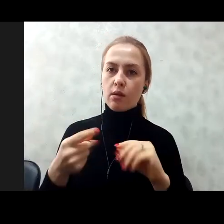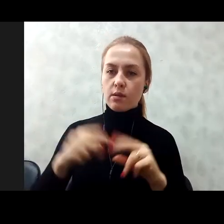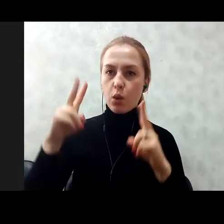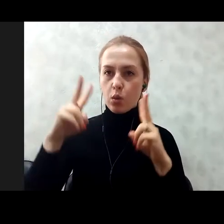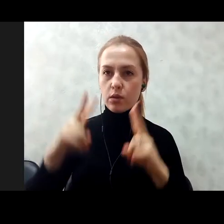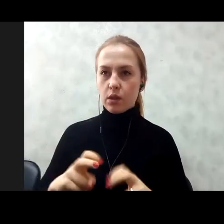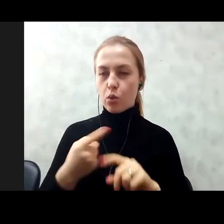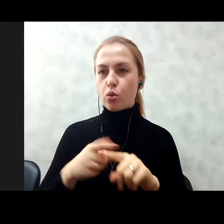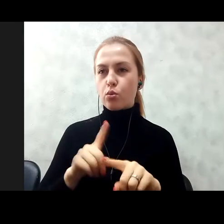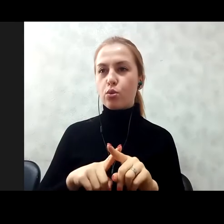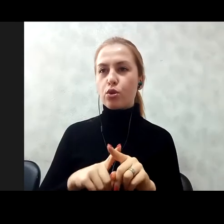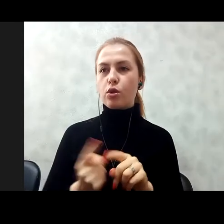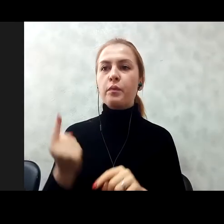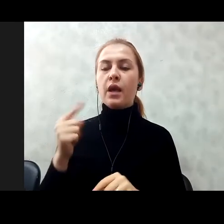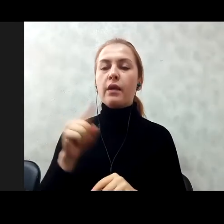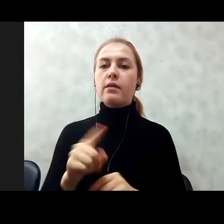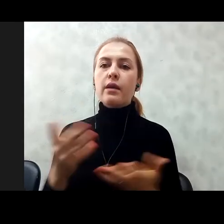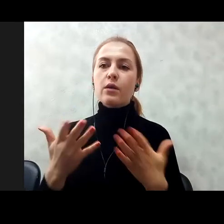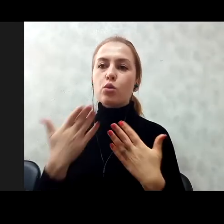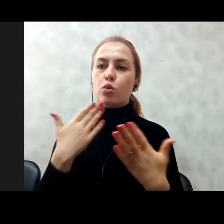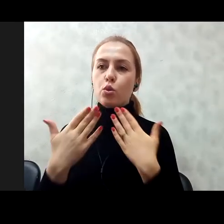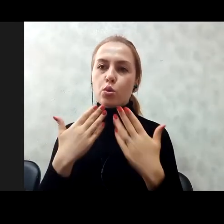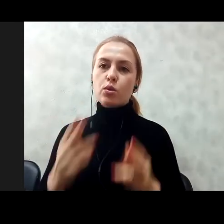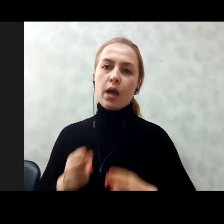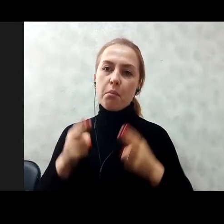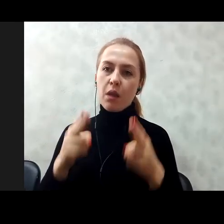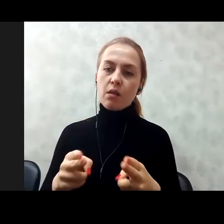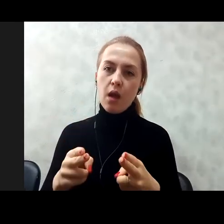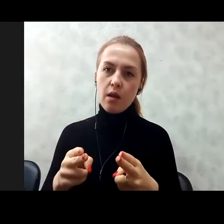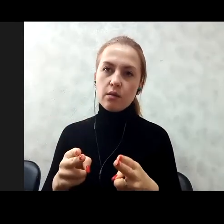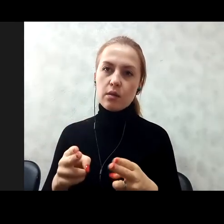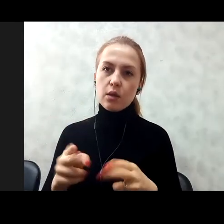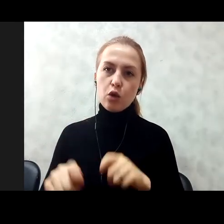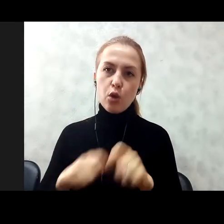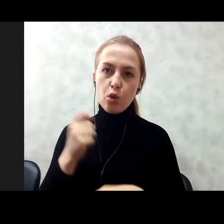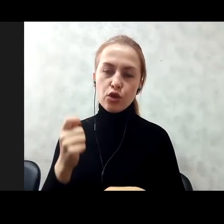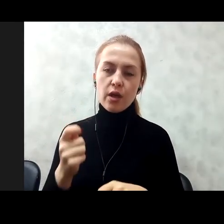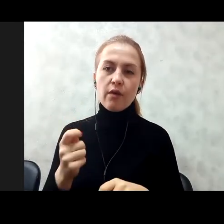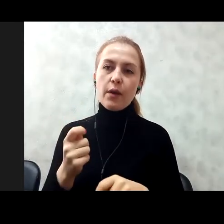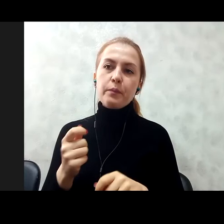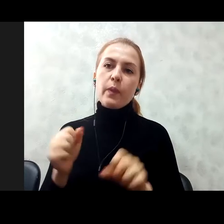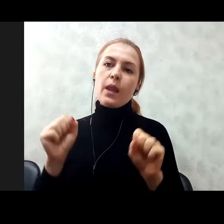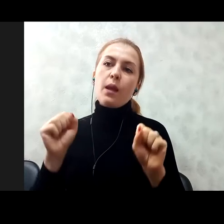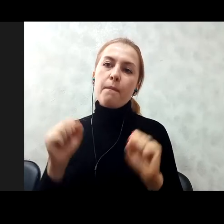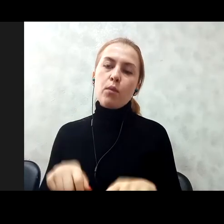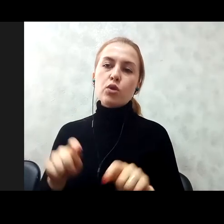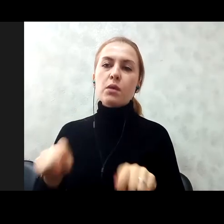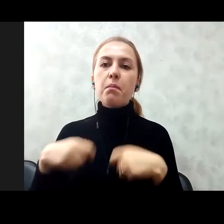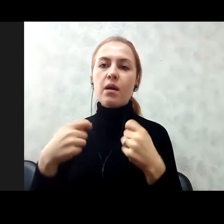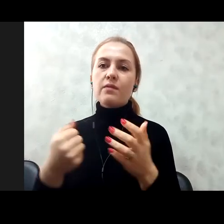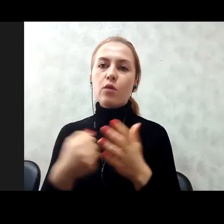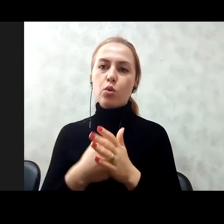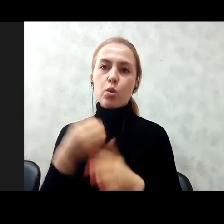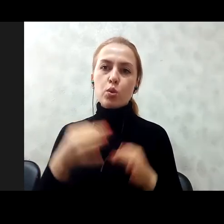analyze the results of the pertinent investigations and case law.